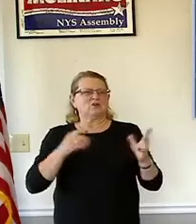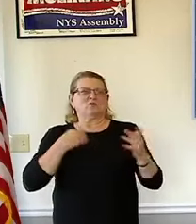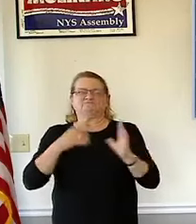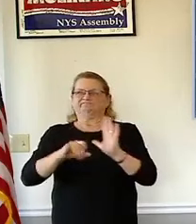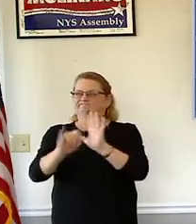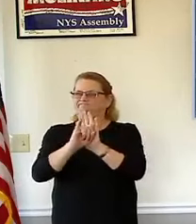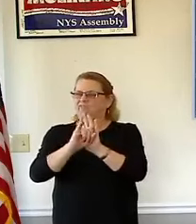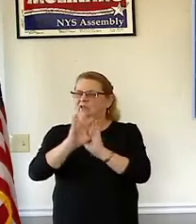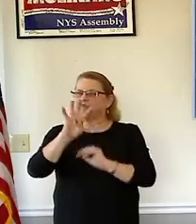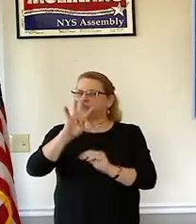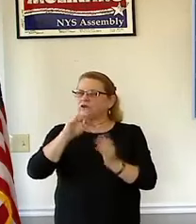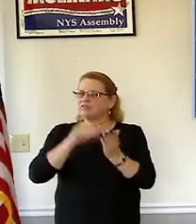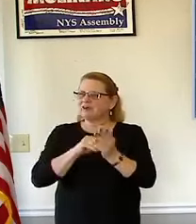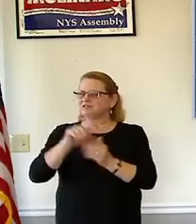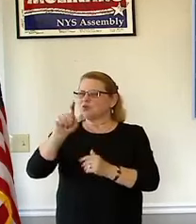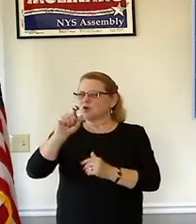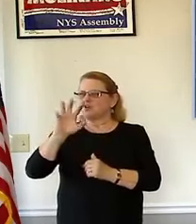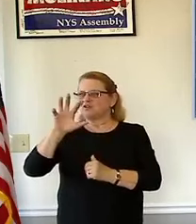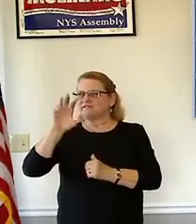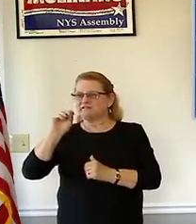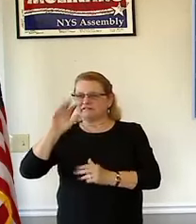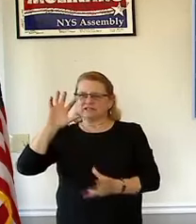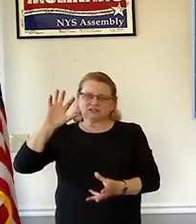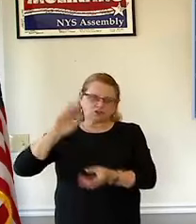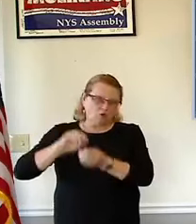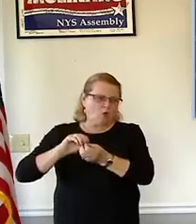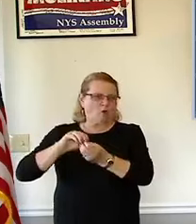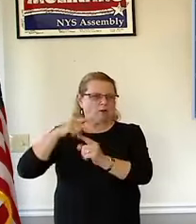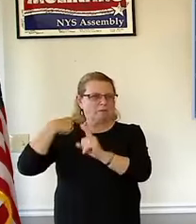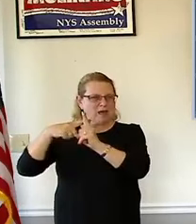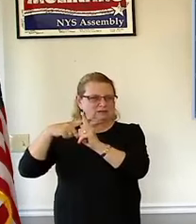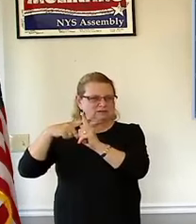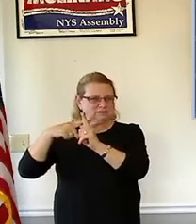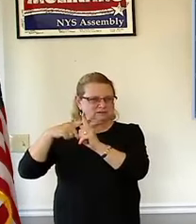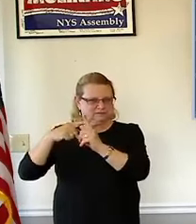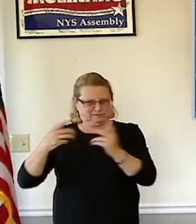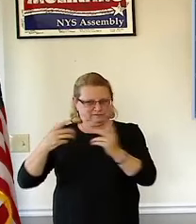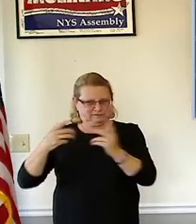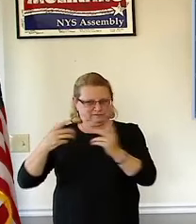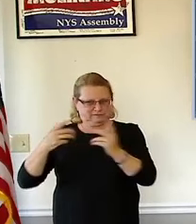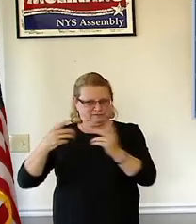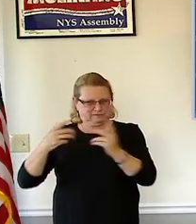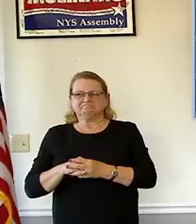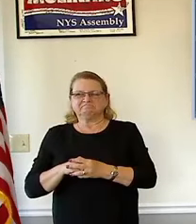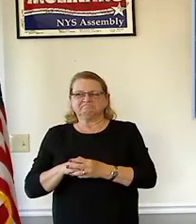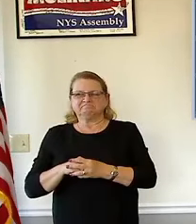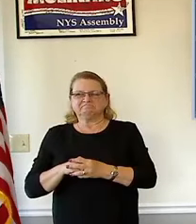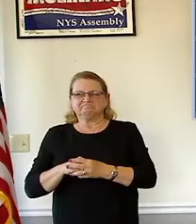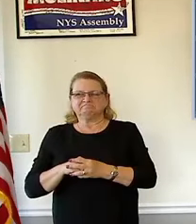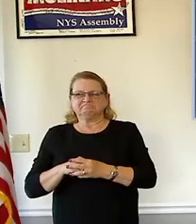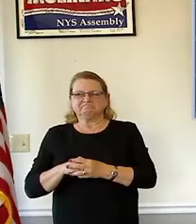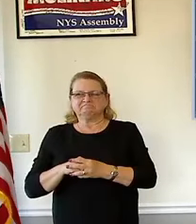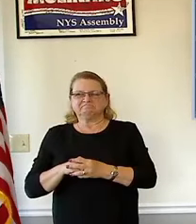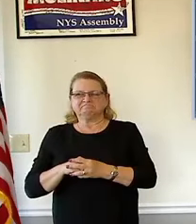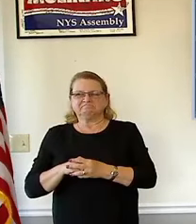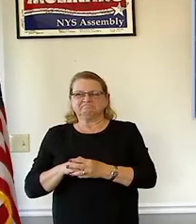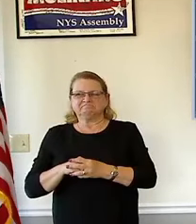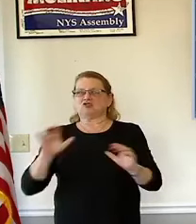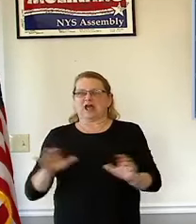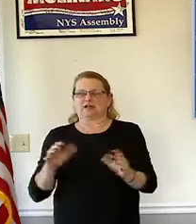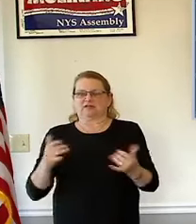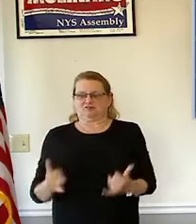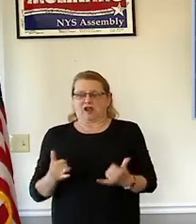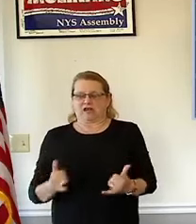identified 4,150 total positive cases over these 100 days. Currently, less than 200 active cases,